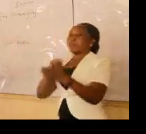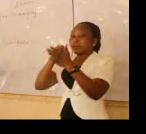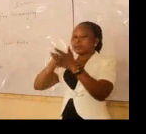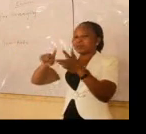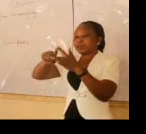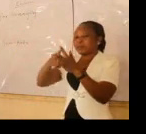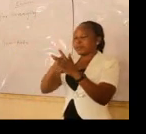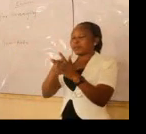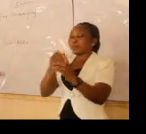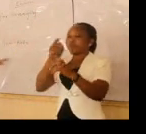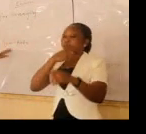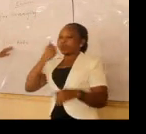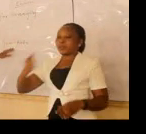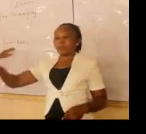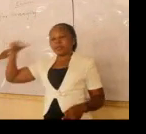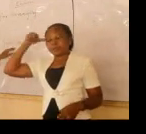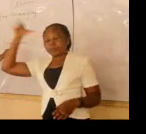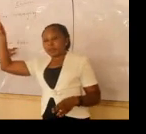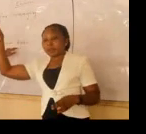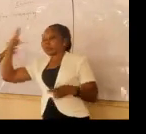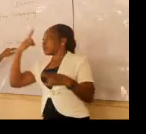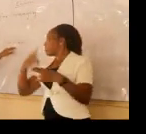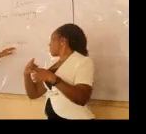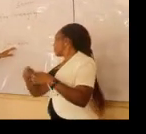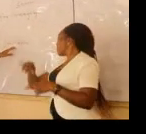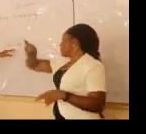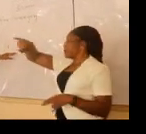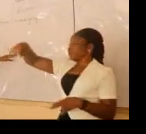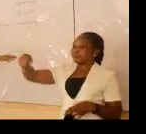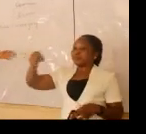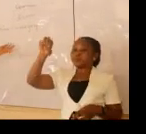He's a man that